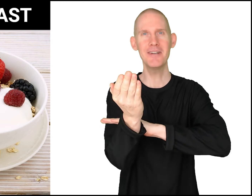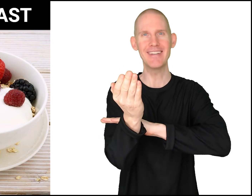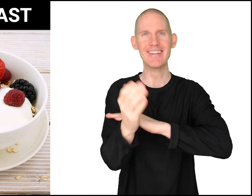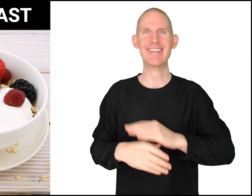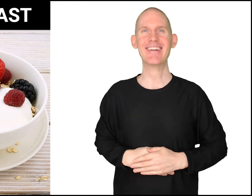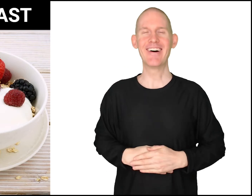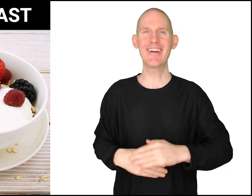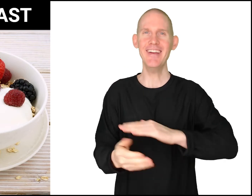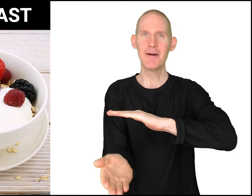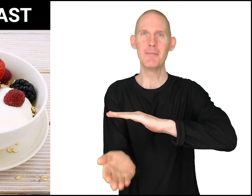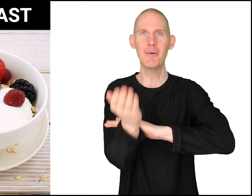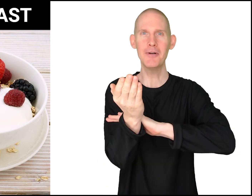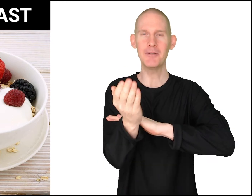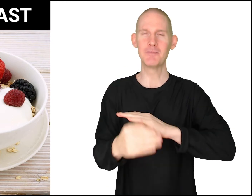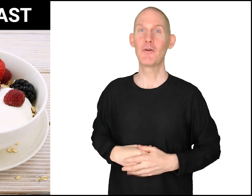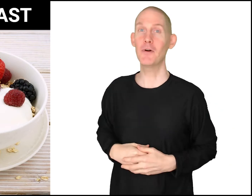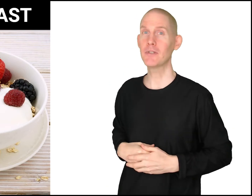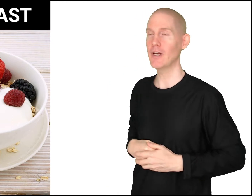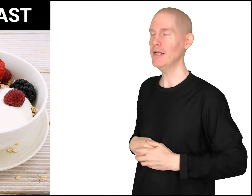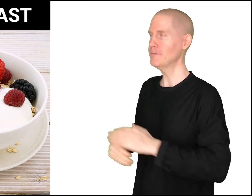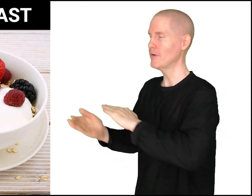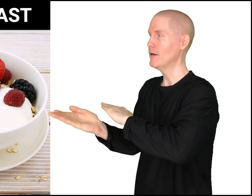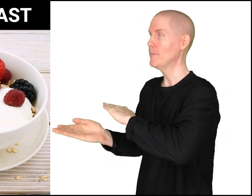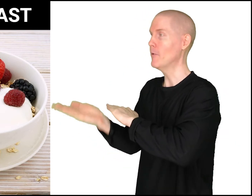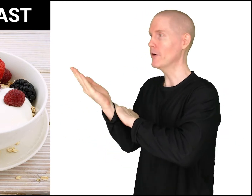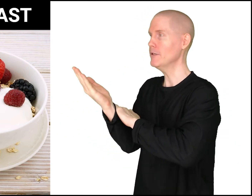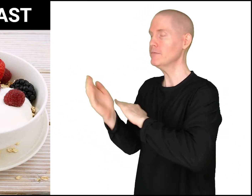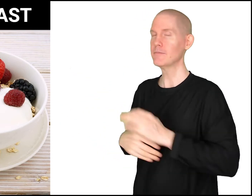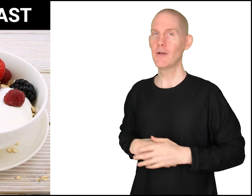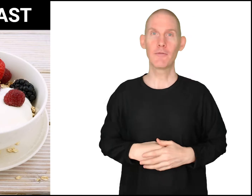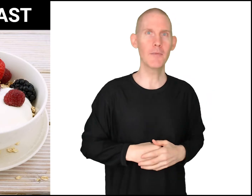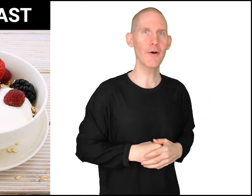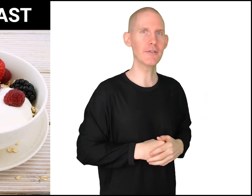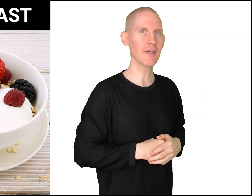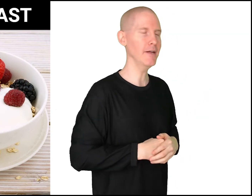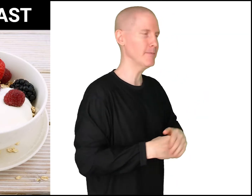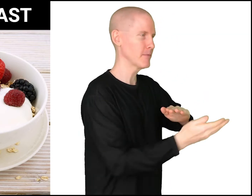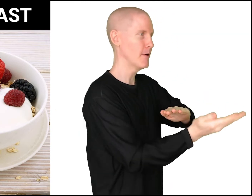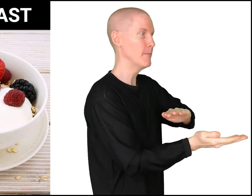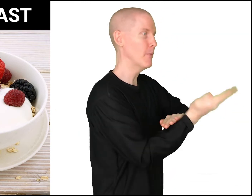Morning. Okay, morning. From the side, morning. From the other side,